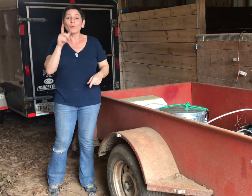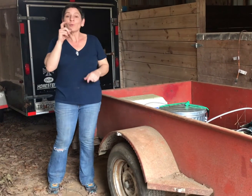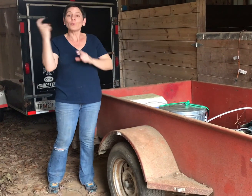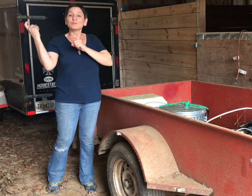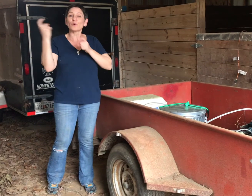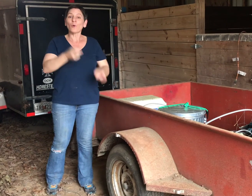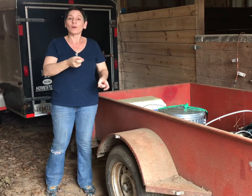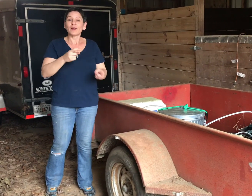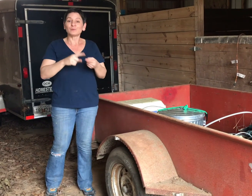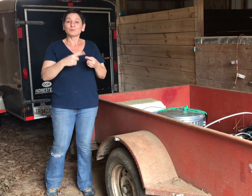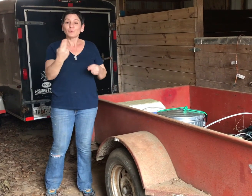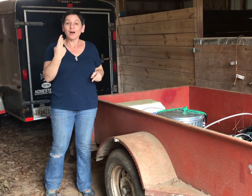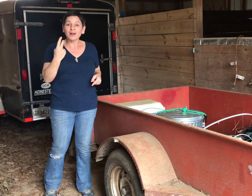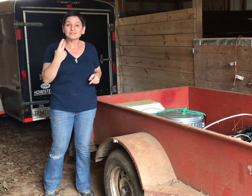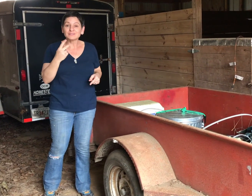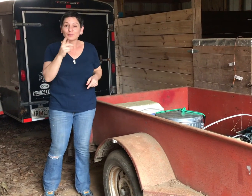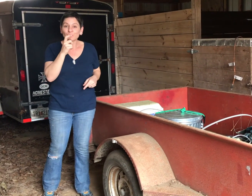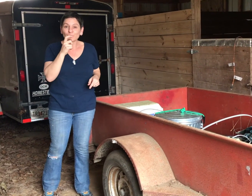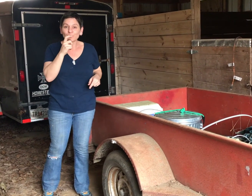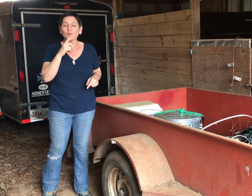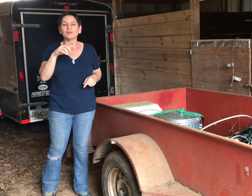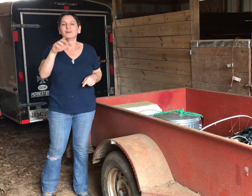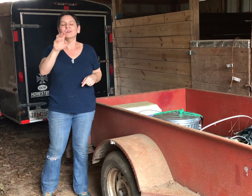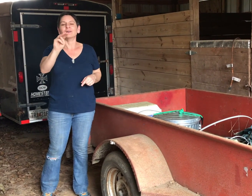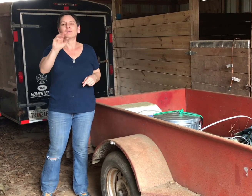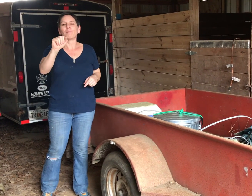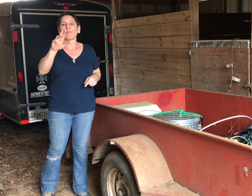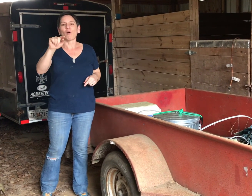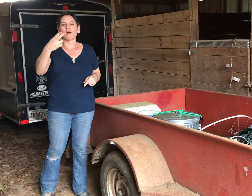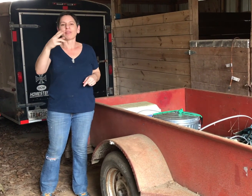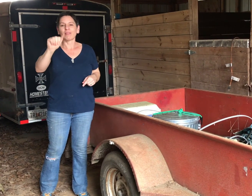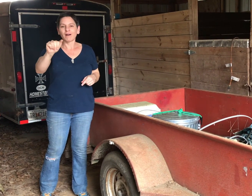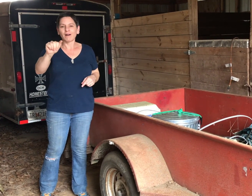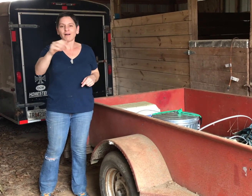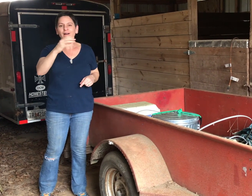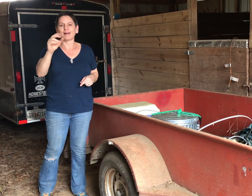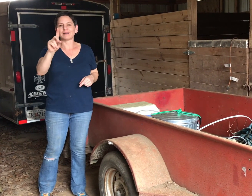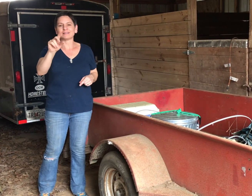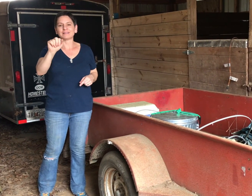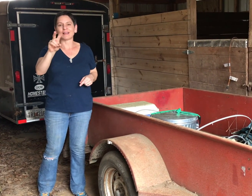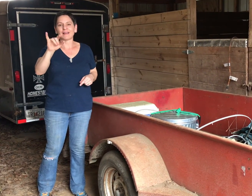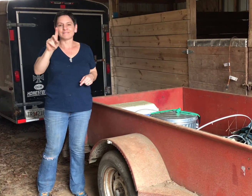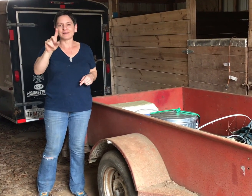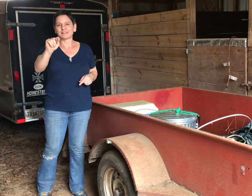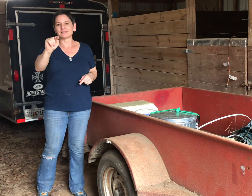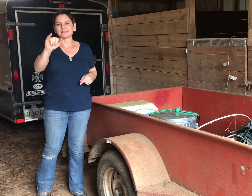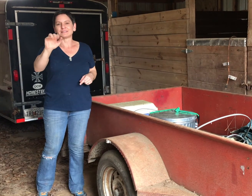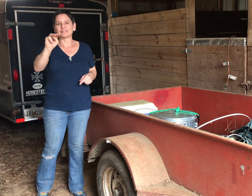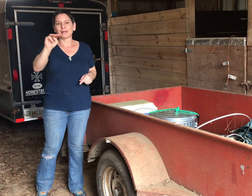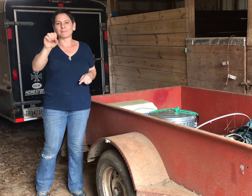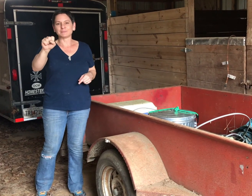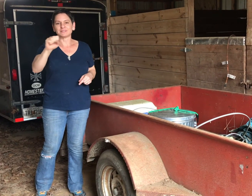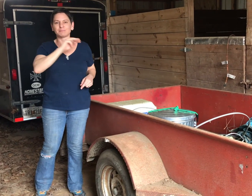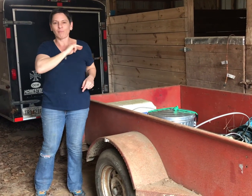This red trailer here that we have was donated to us by Martha and David